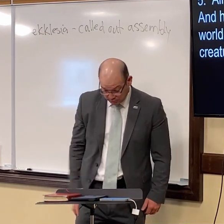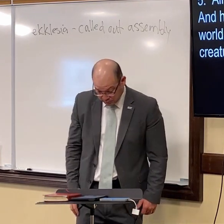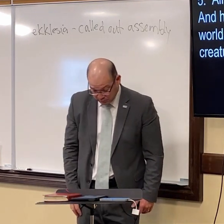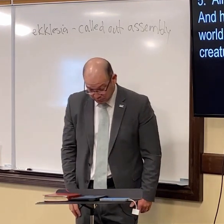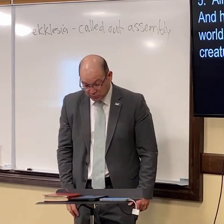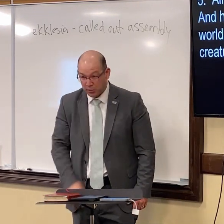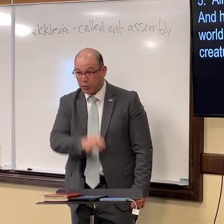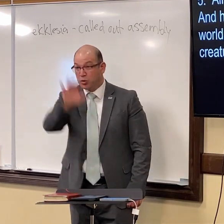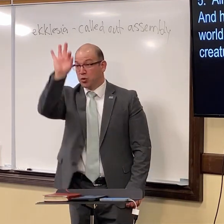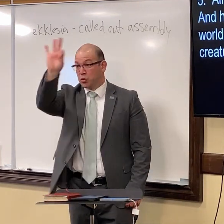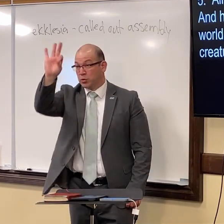gospel?